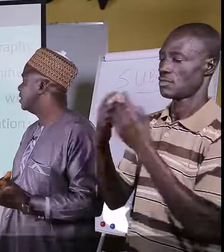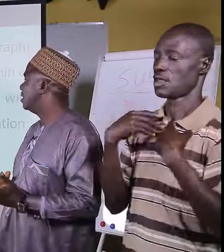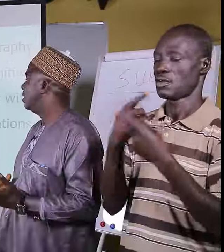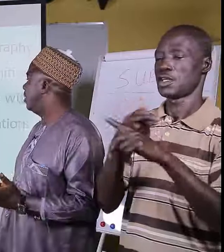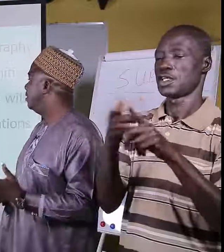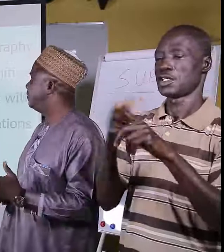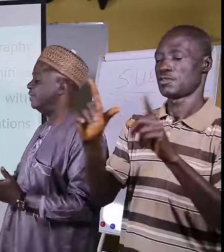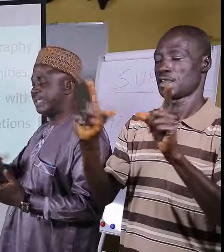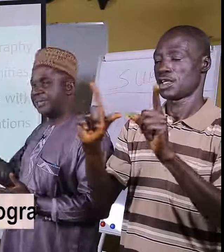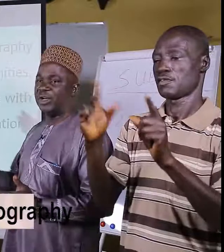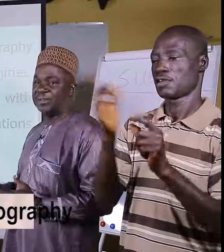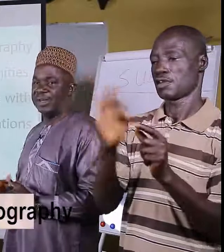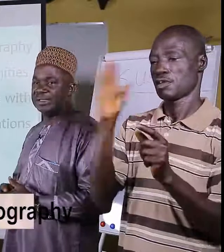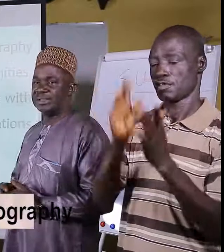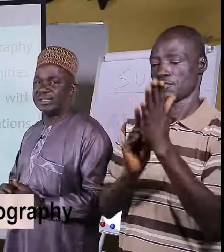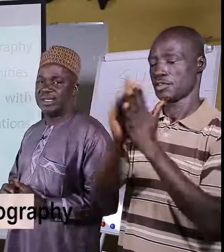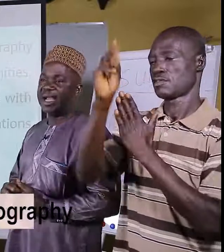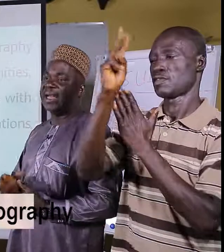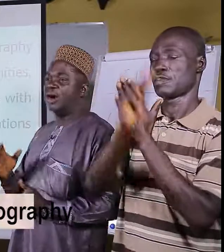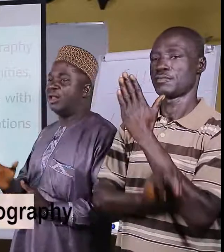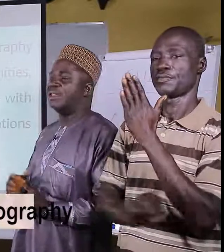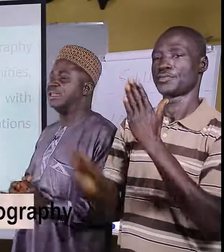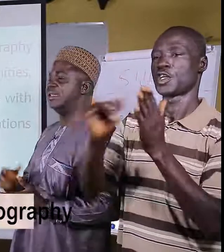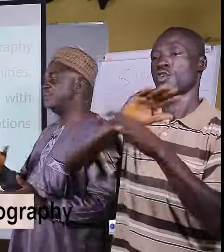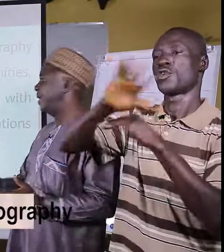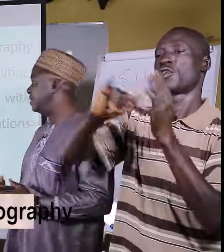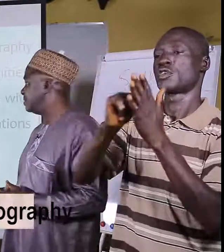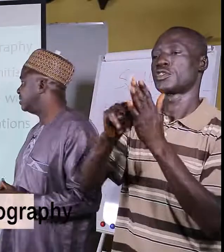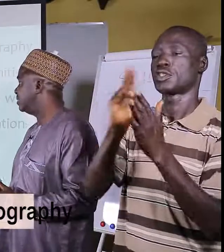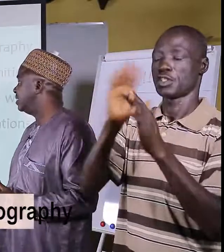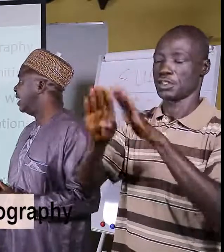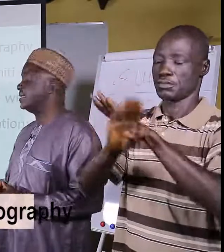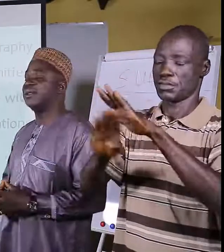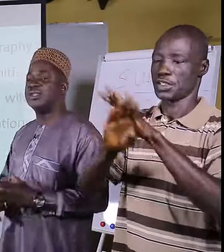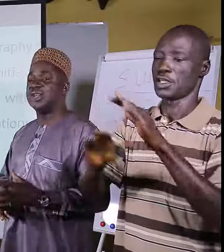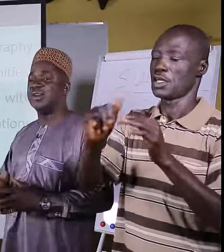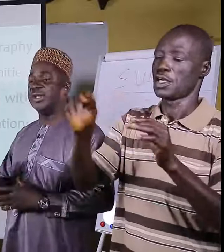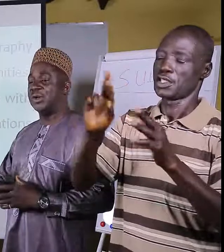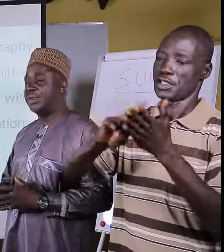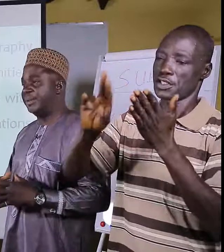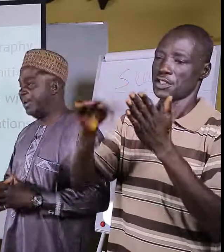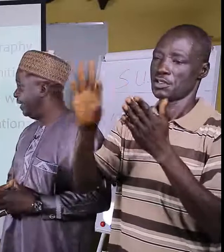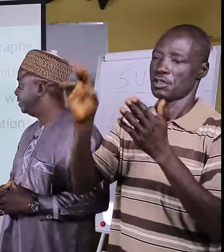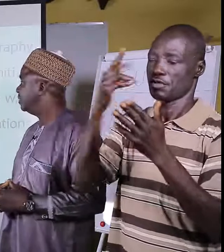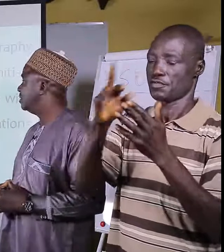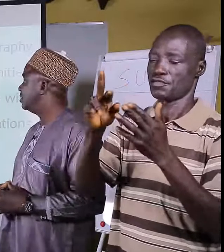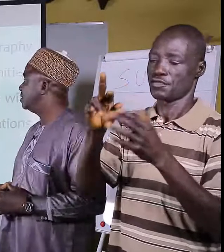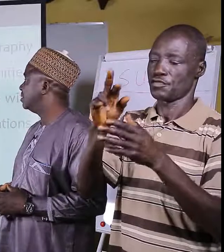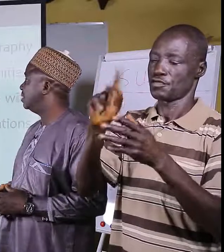levels of development. And all this is based as a result of the role they